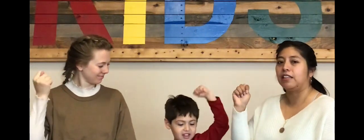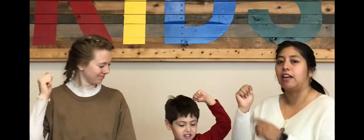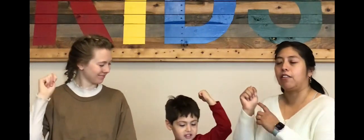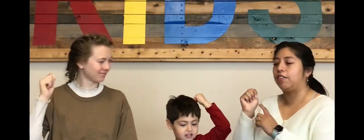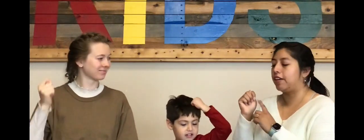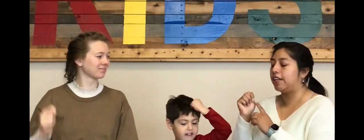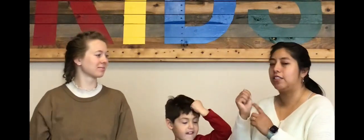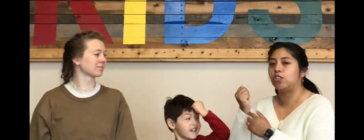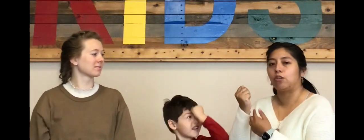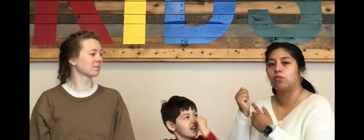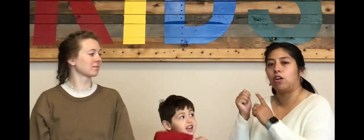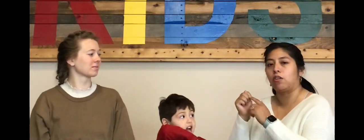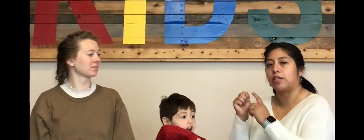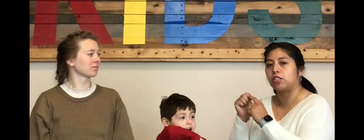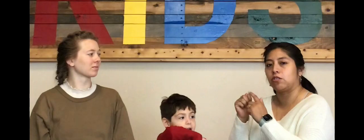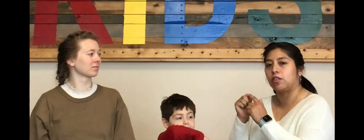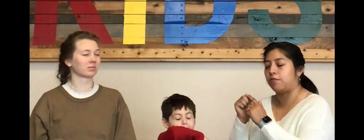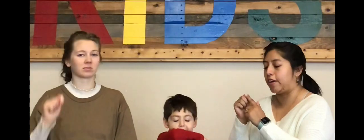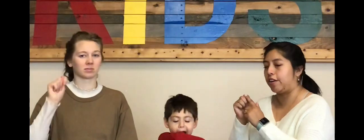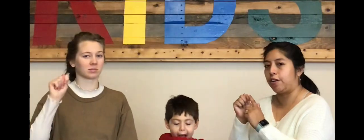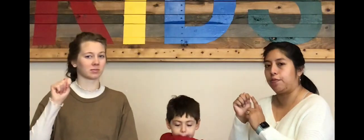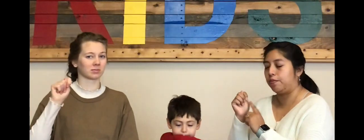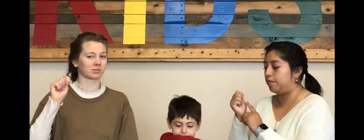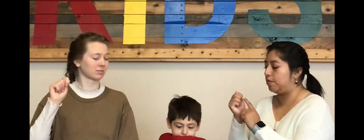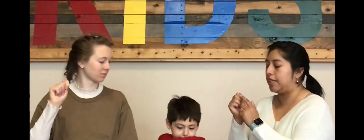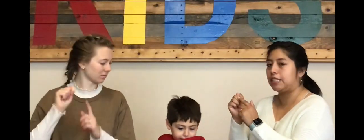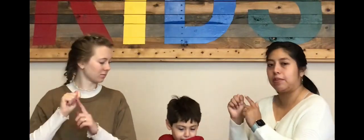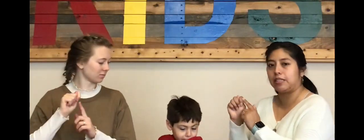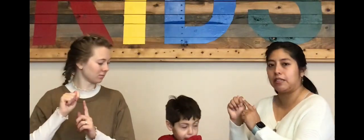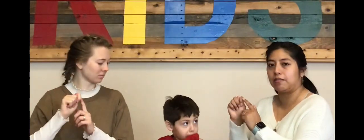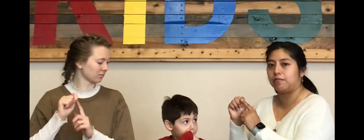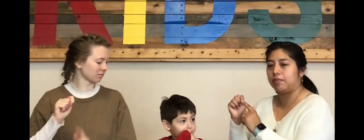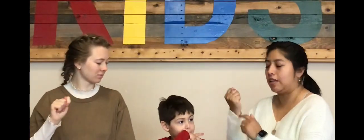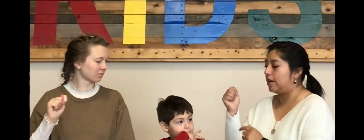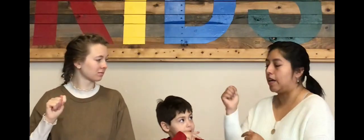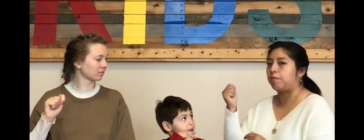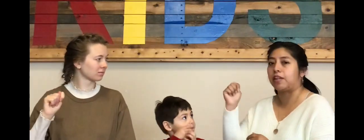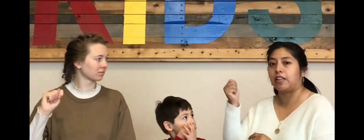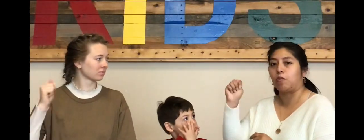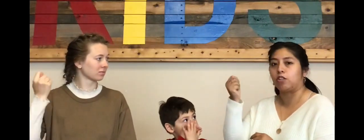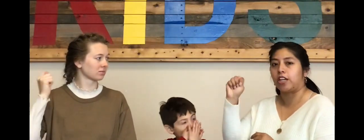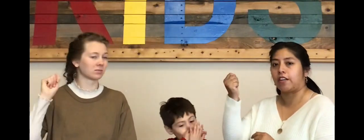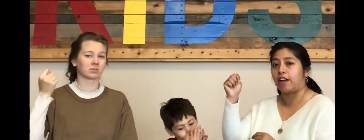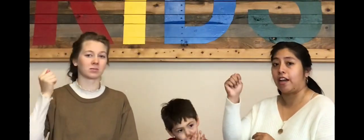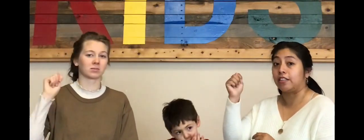Now little kids don't always do the finger placement, but they will shake their hands.